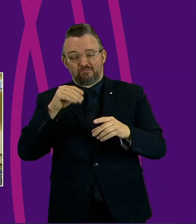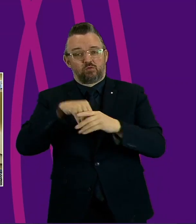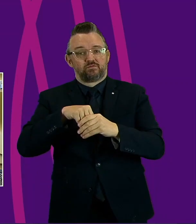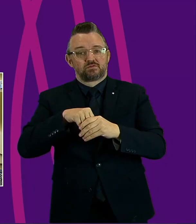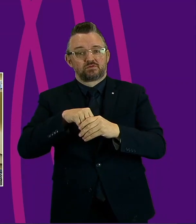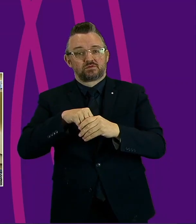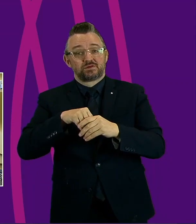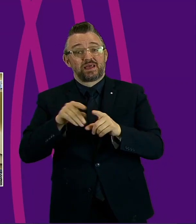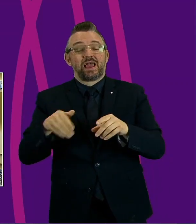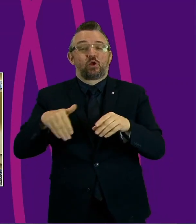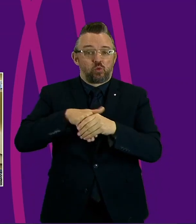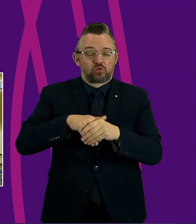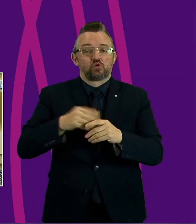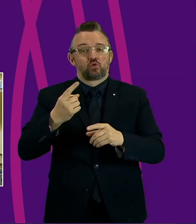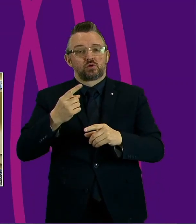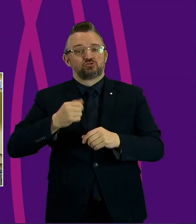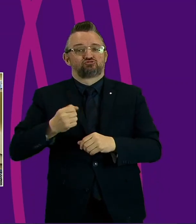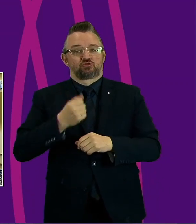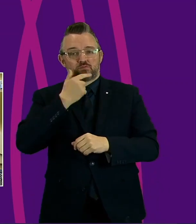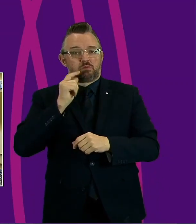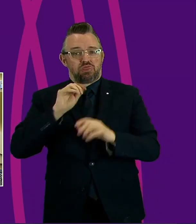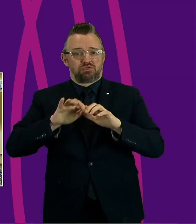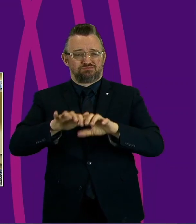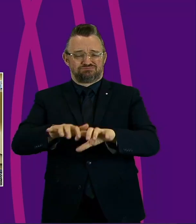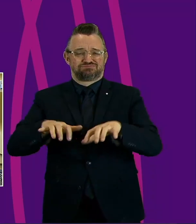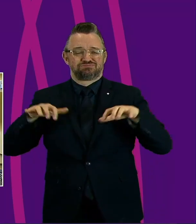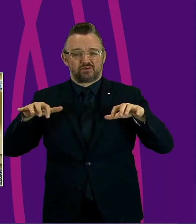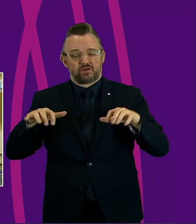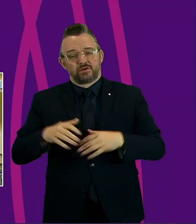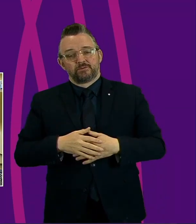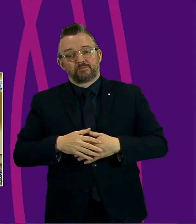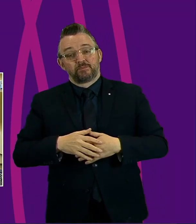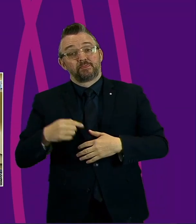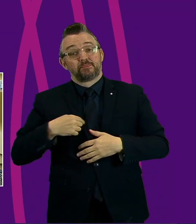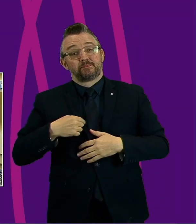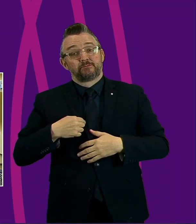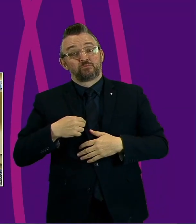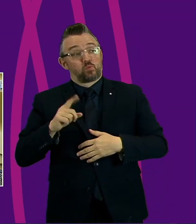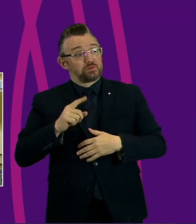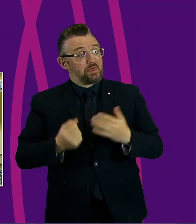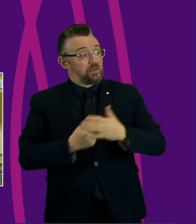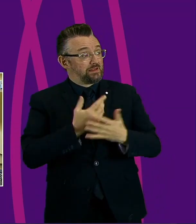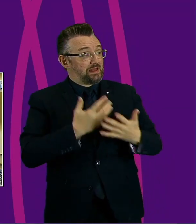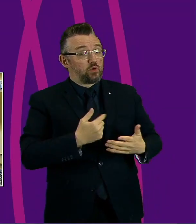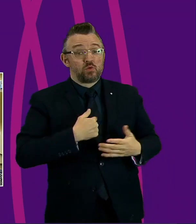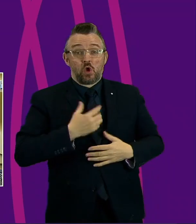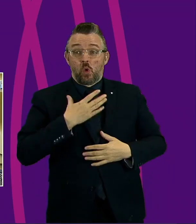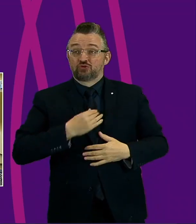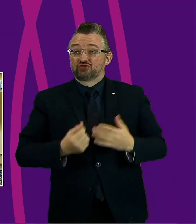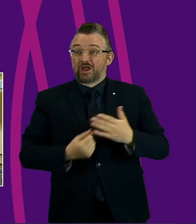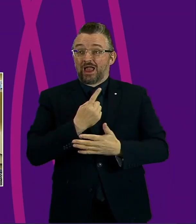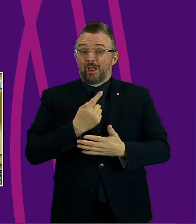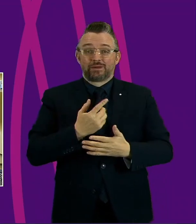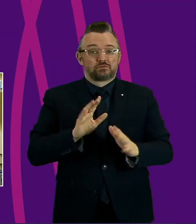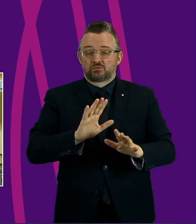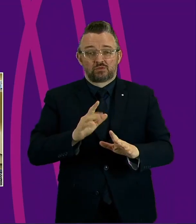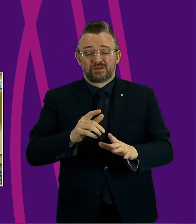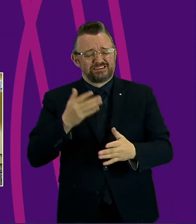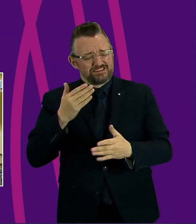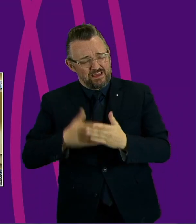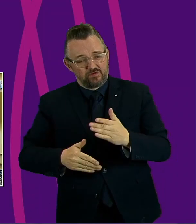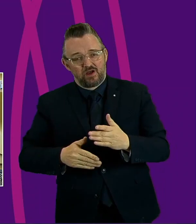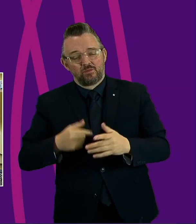Scottish population. I would never, ever, ever have wished the circumstances in which we're having these discussions, but it is undoubtedly the case that